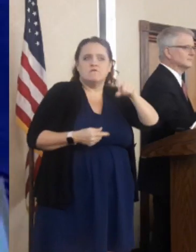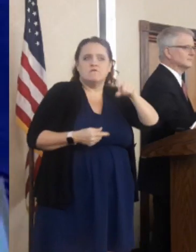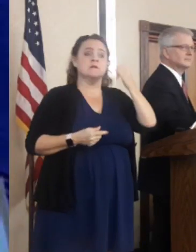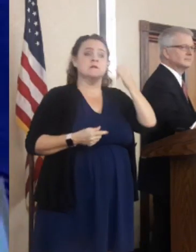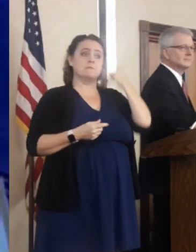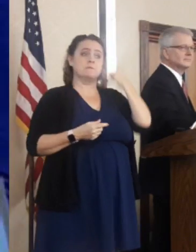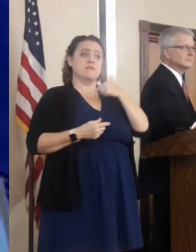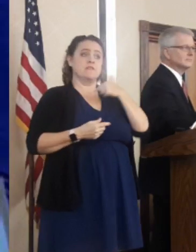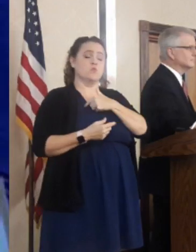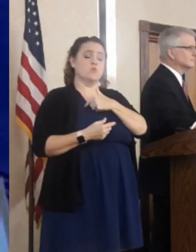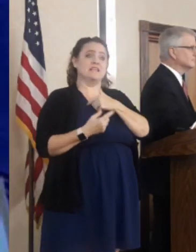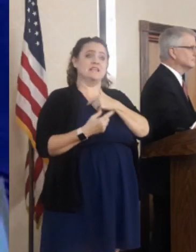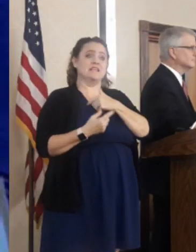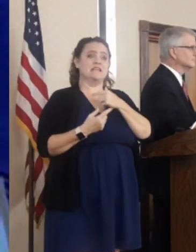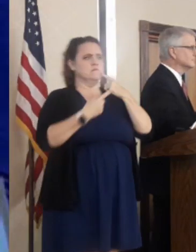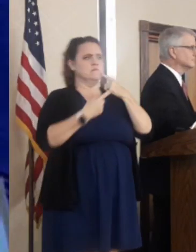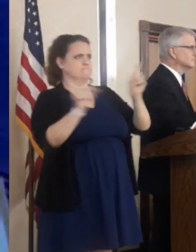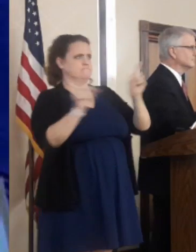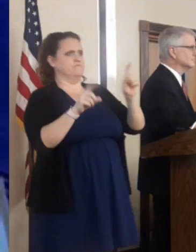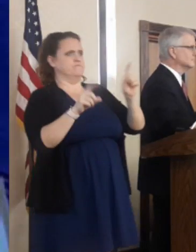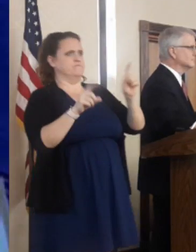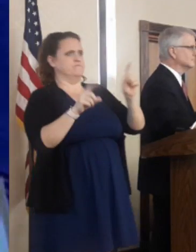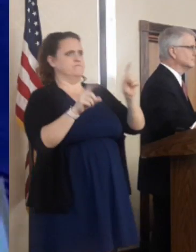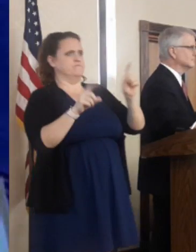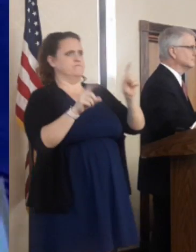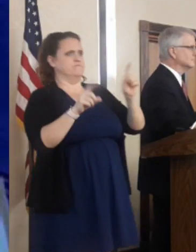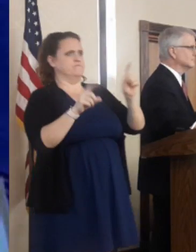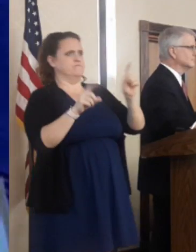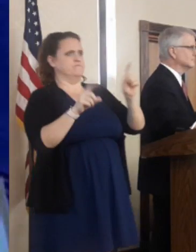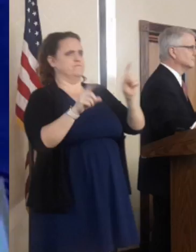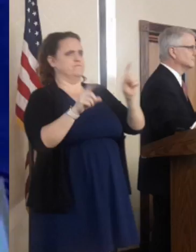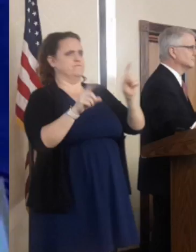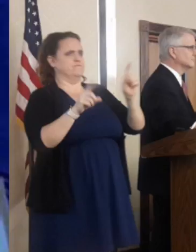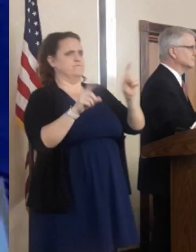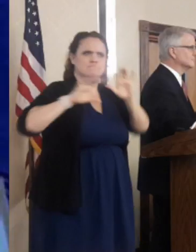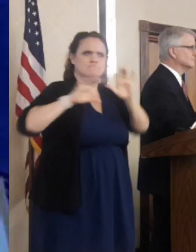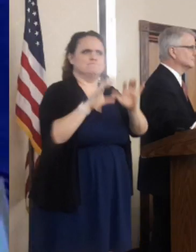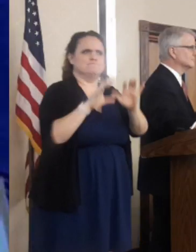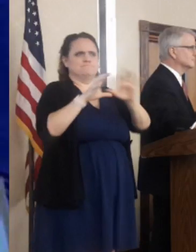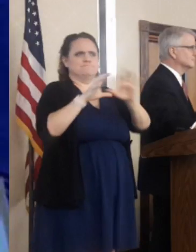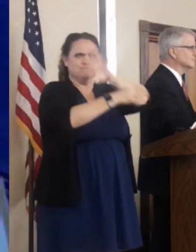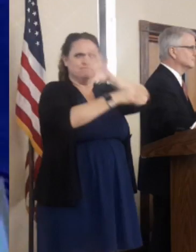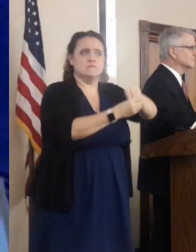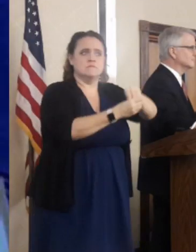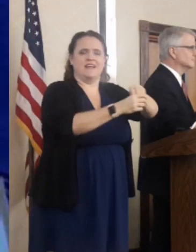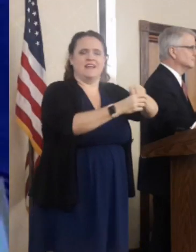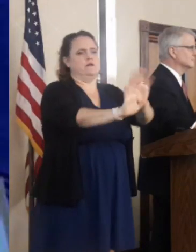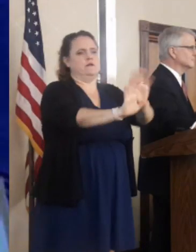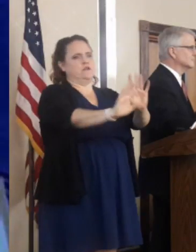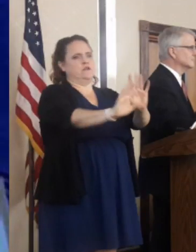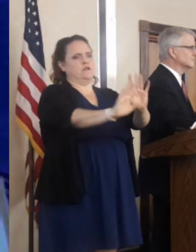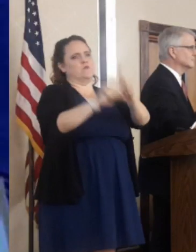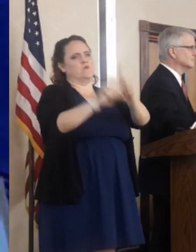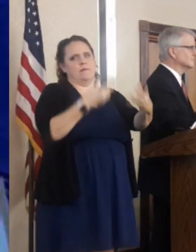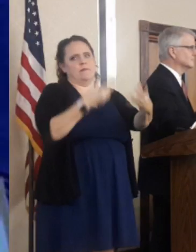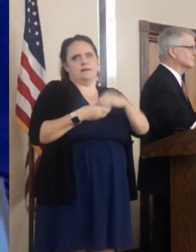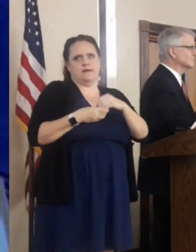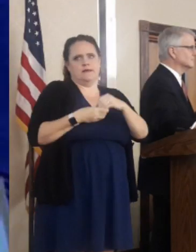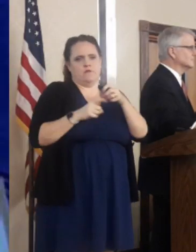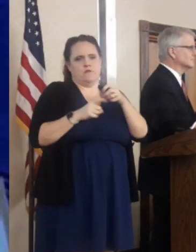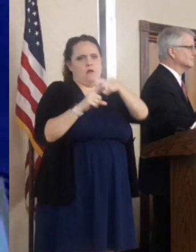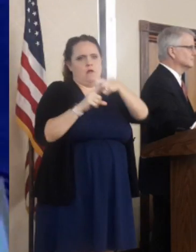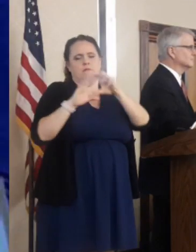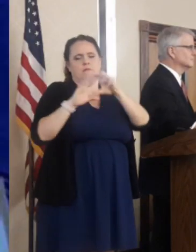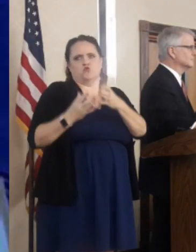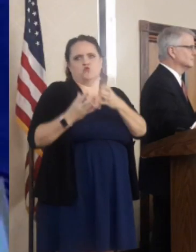that the activists can't be part of this lobby group to go try to convince the legislature to